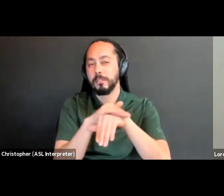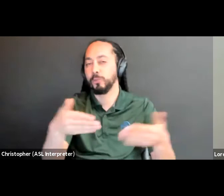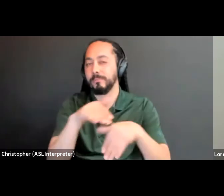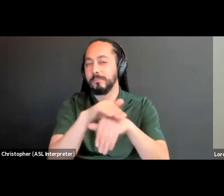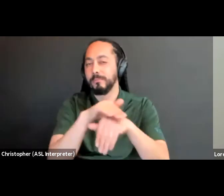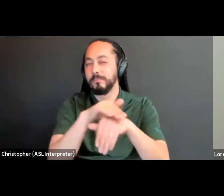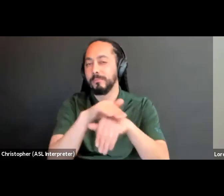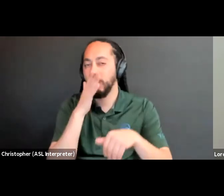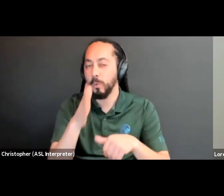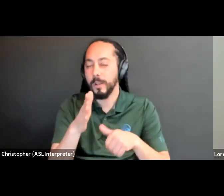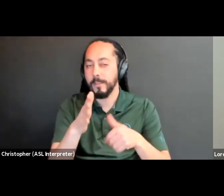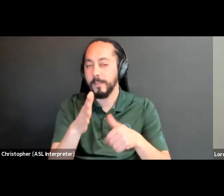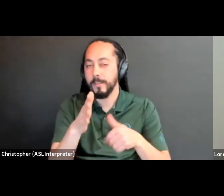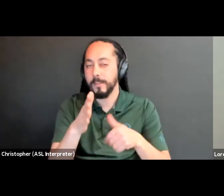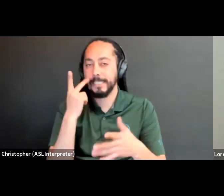this might work.